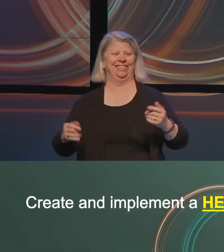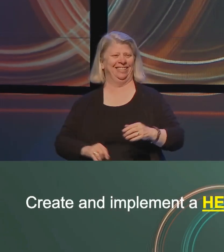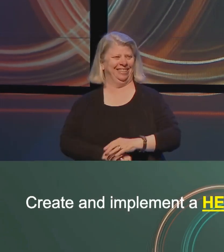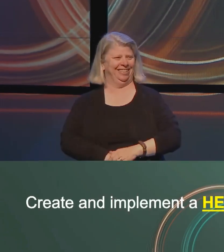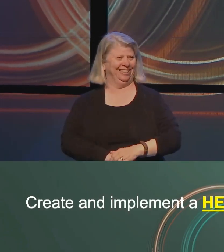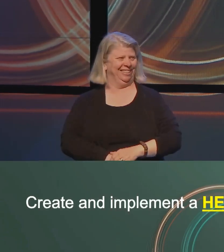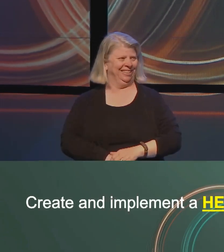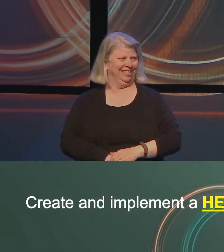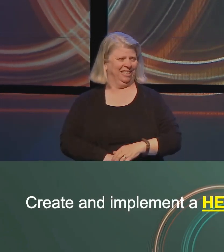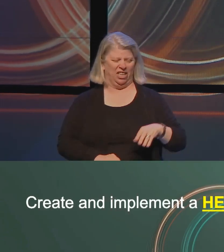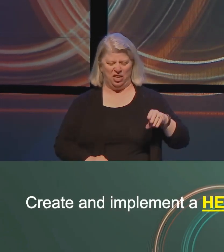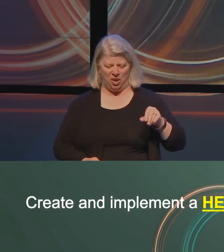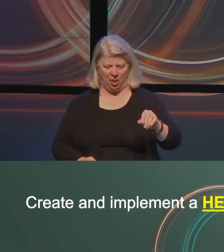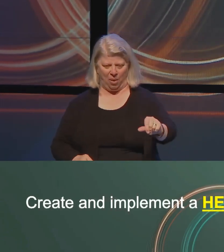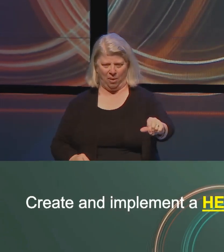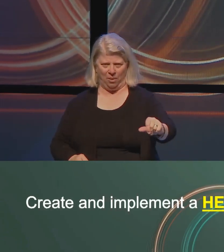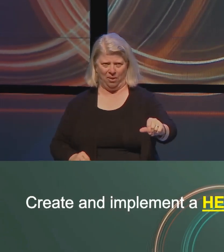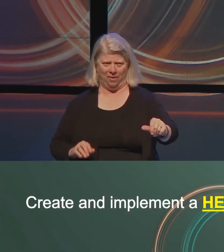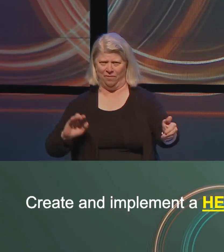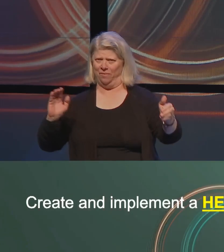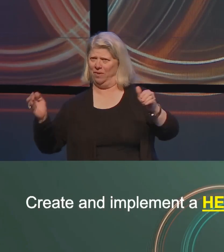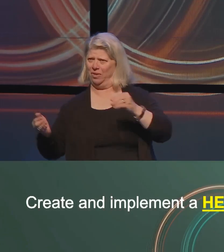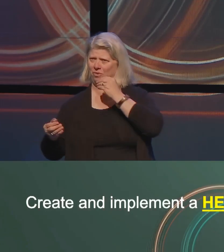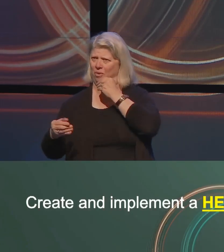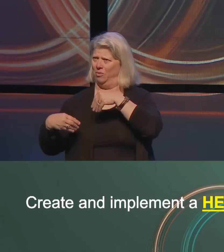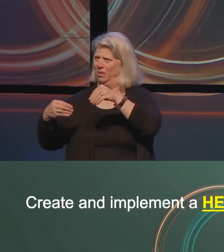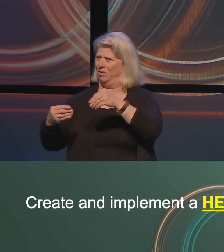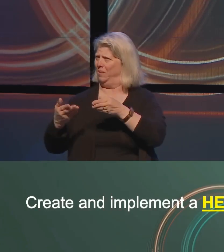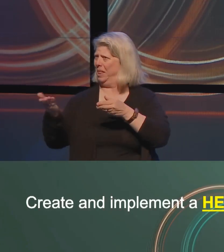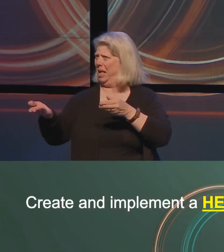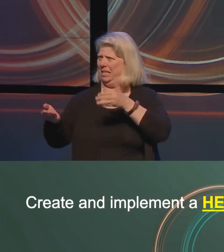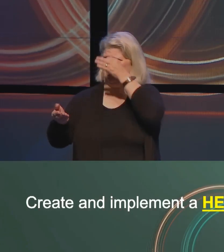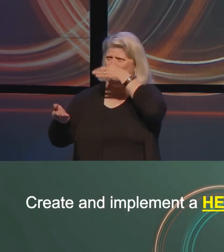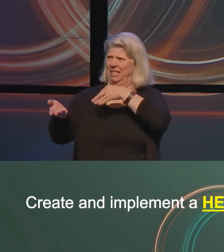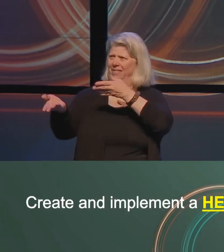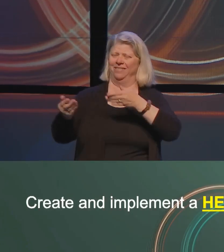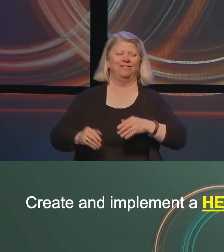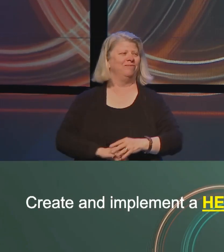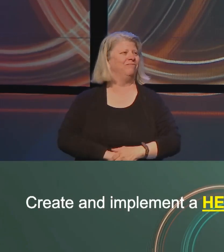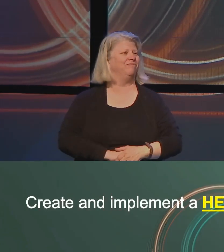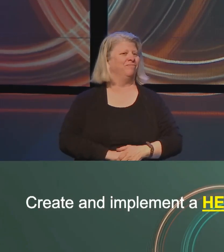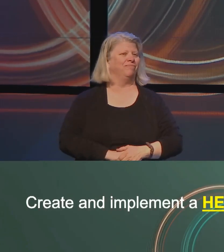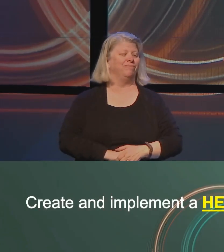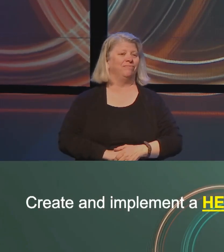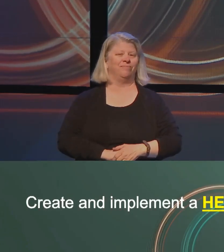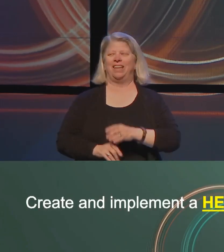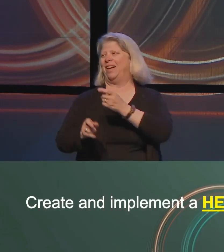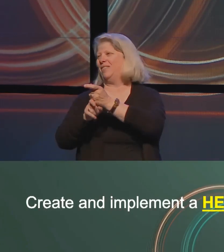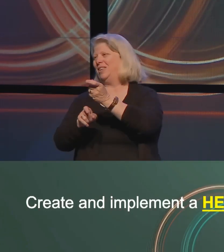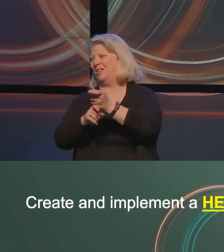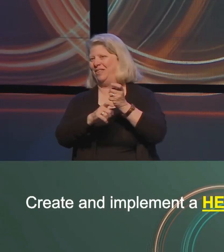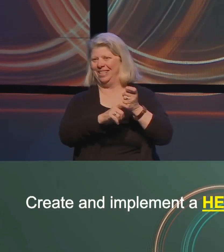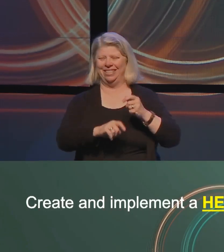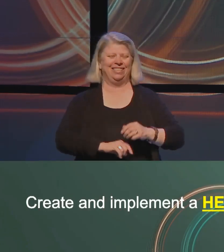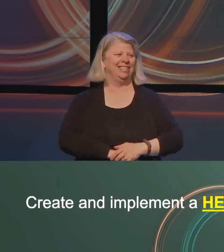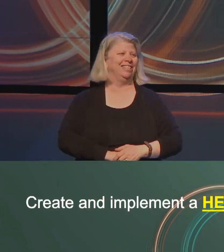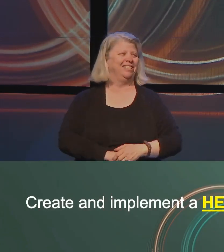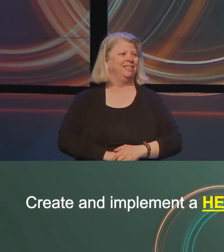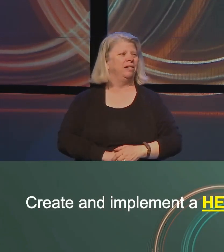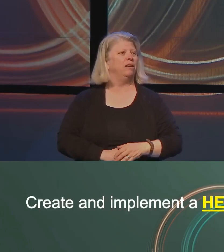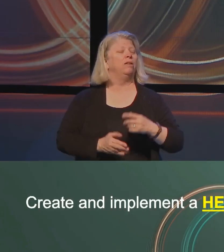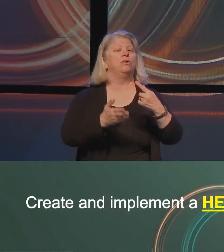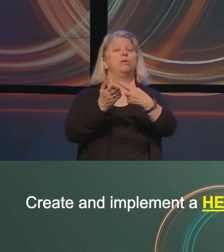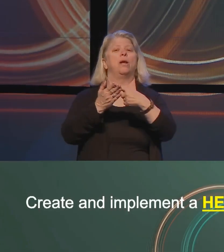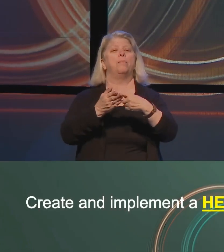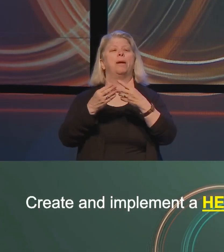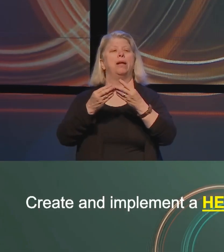If you have a garden and there's a grocery store right down the street, I don't understand it. I'm just joking, okay? So let's talk